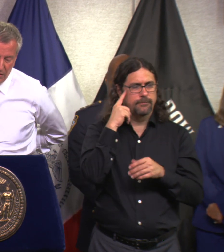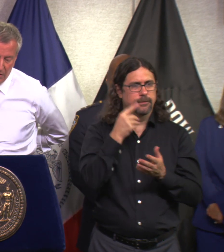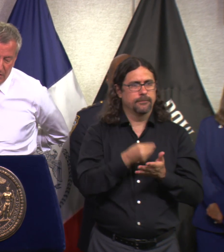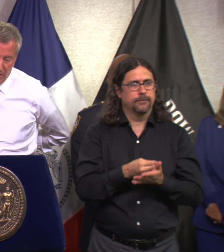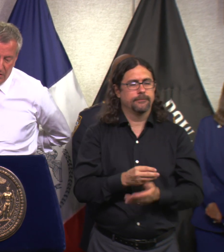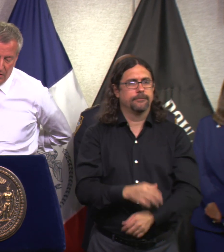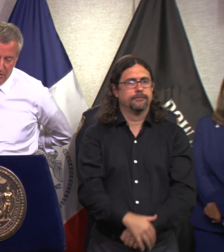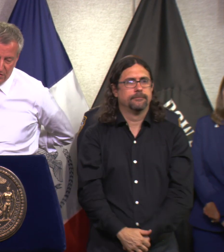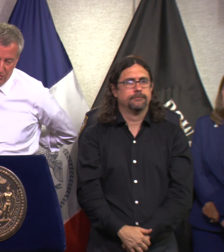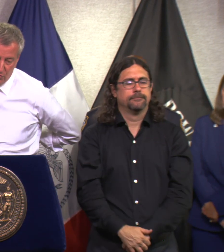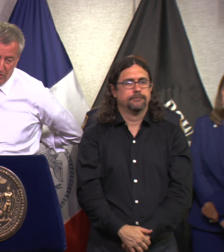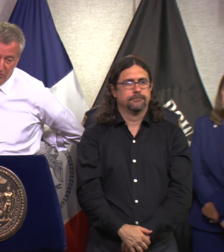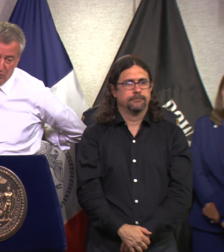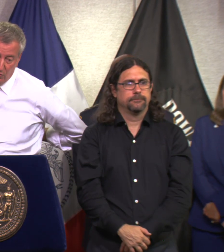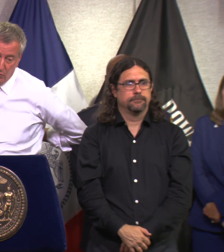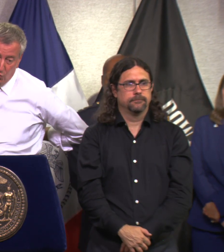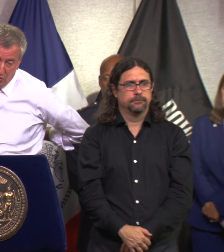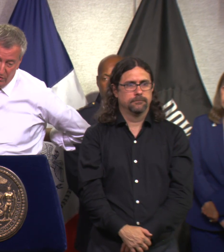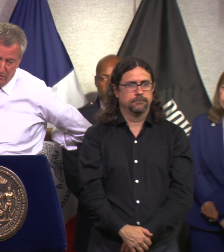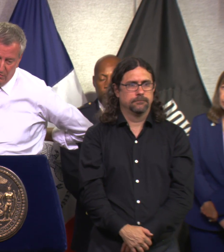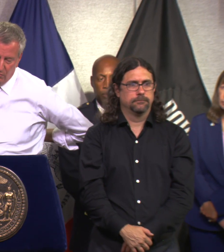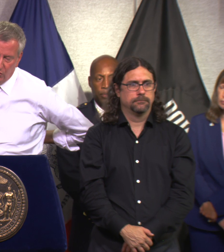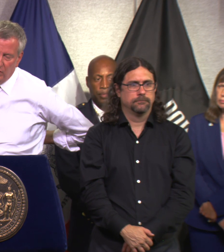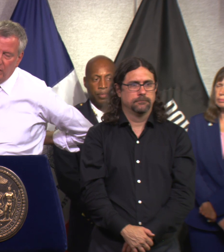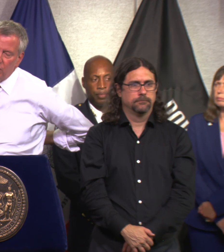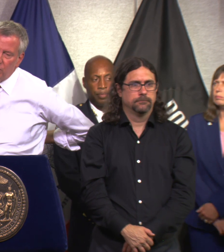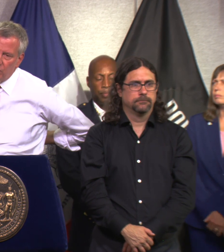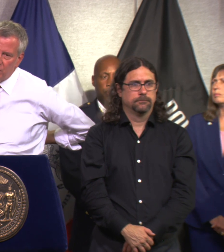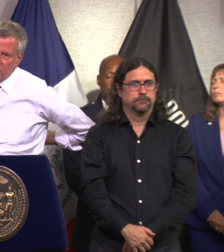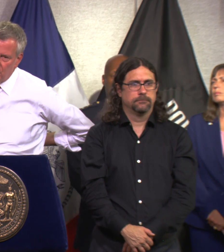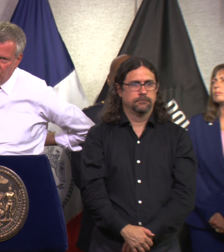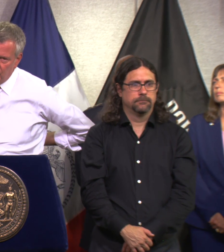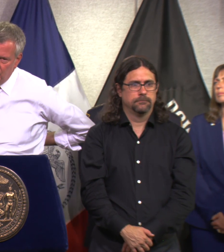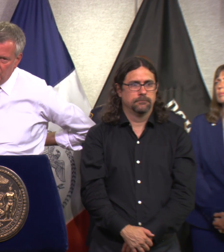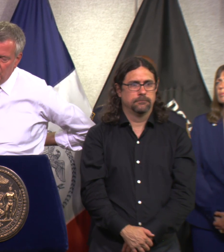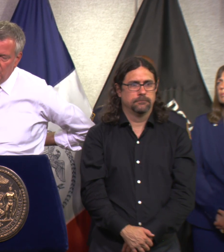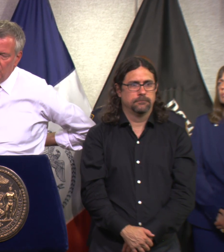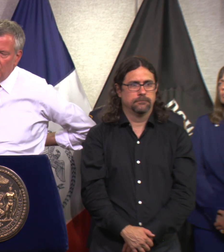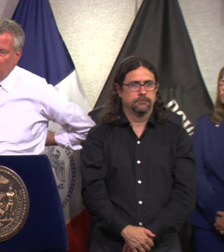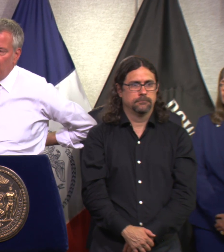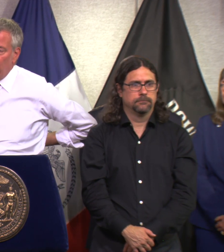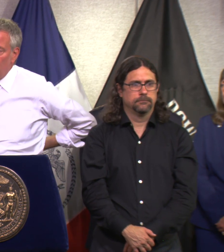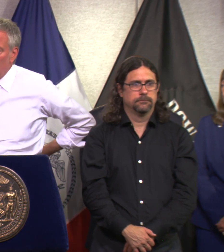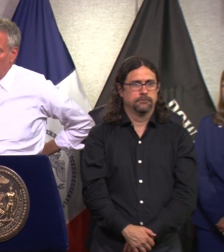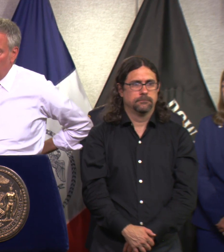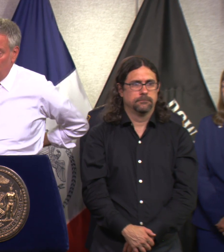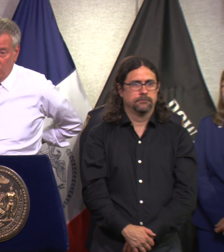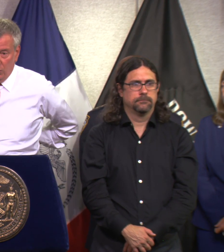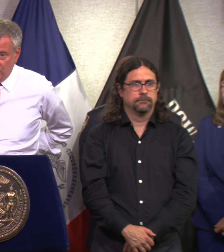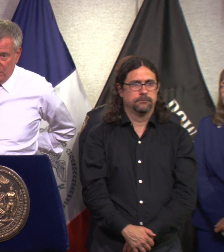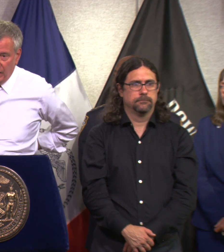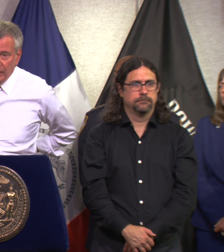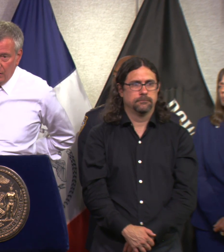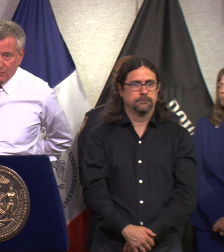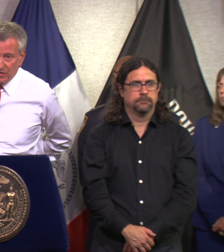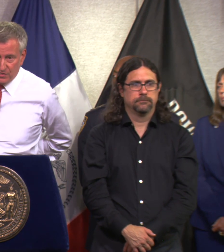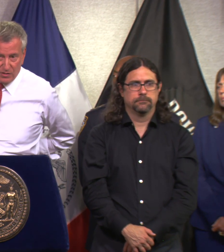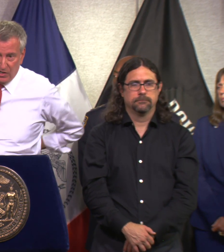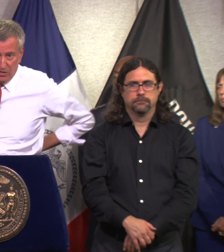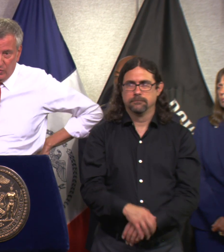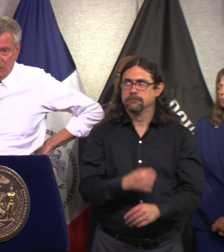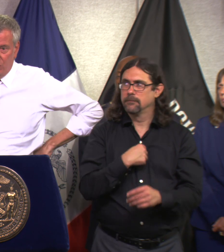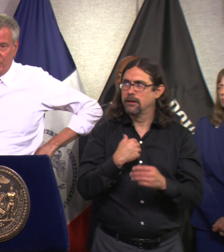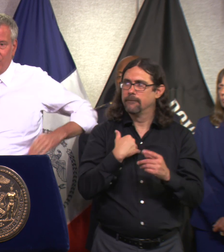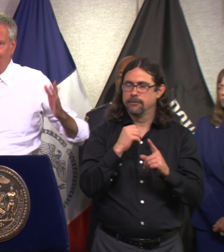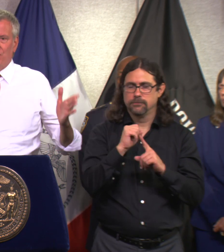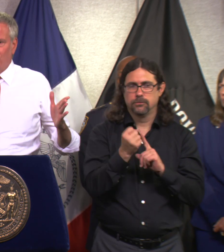had a situation where we weren't required to invest city money, and our goal is to not invest city